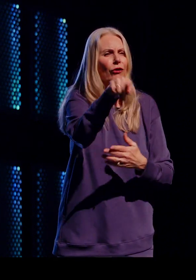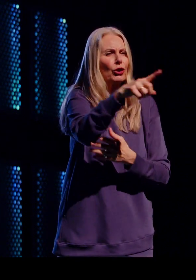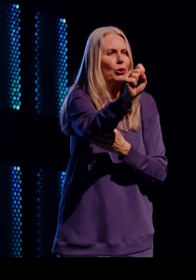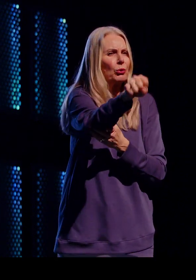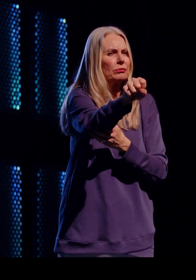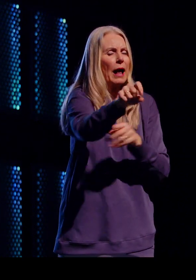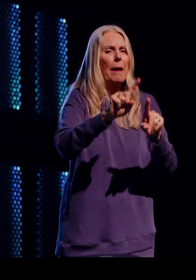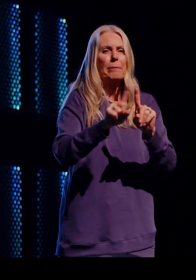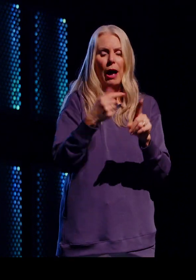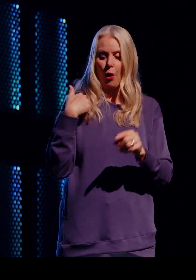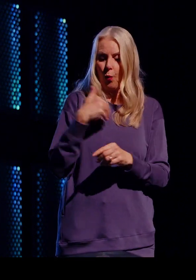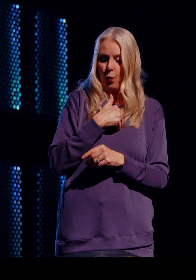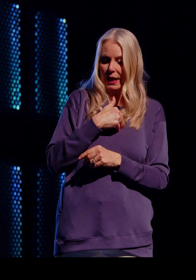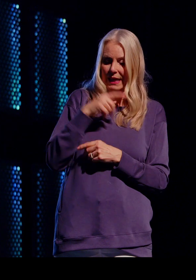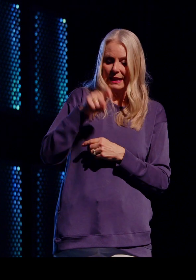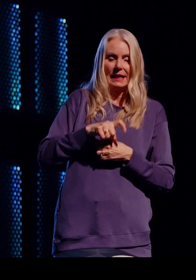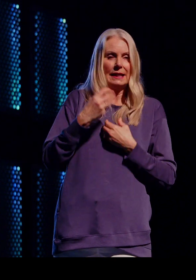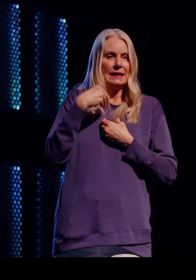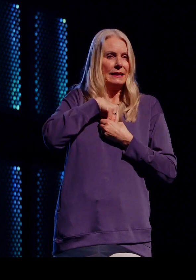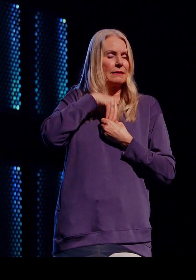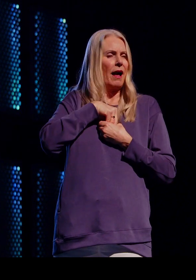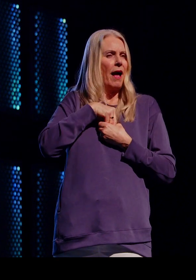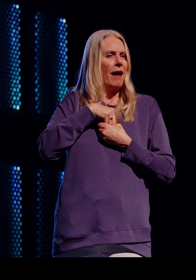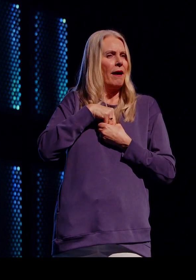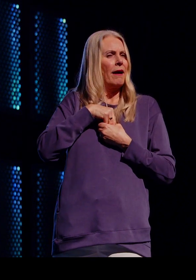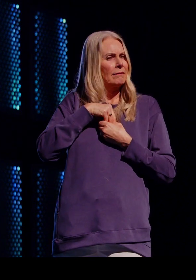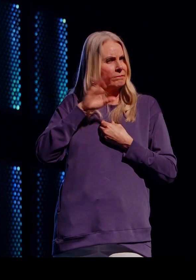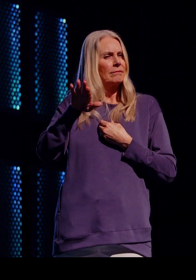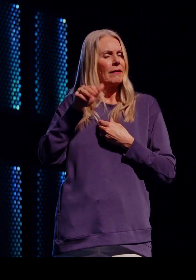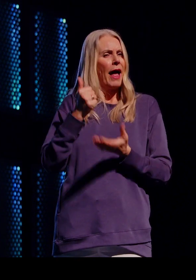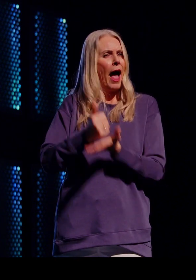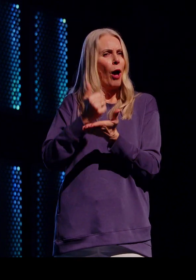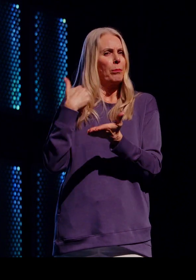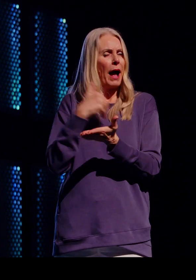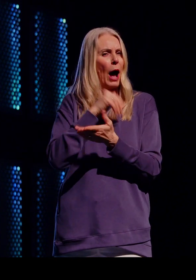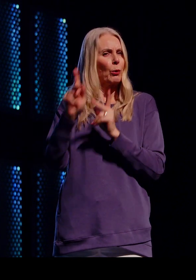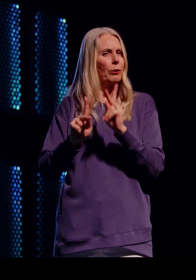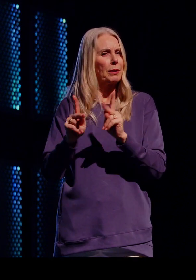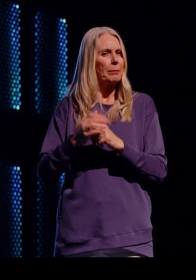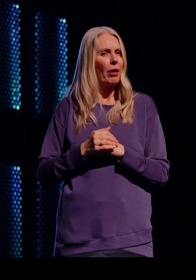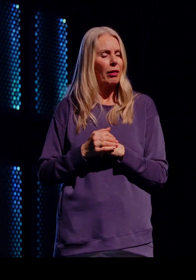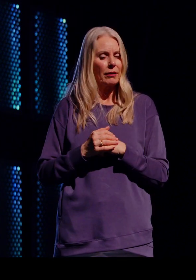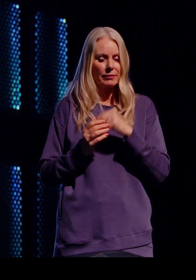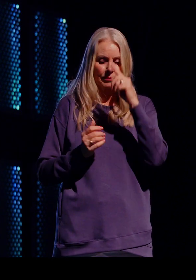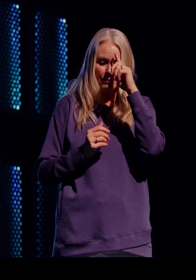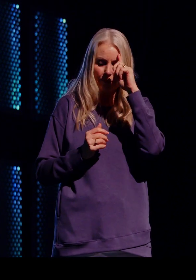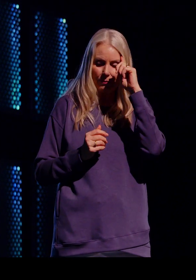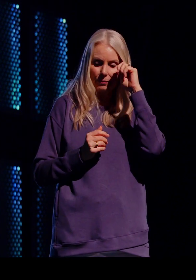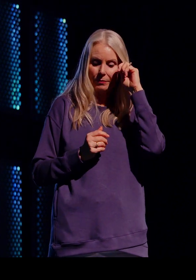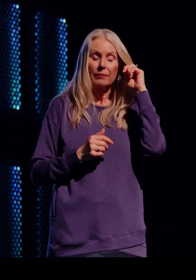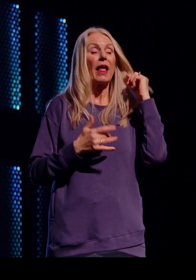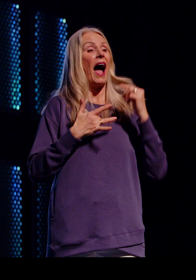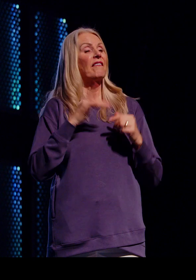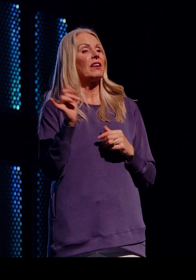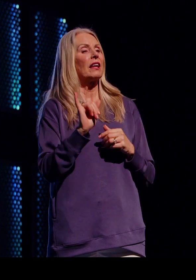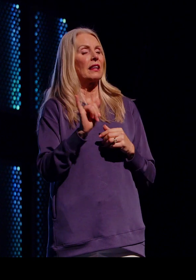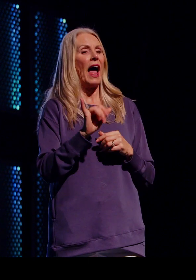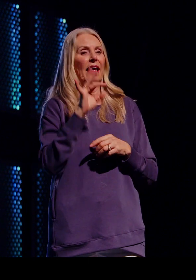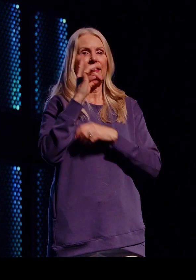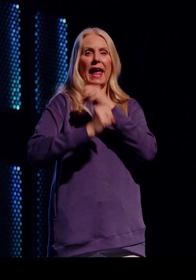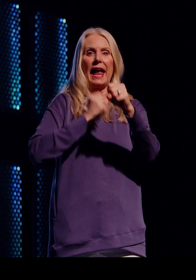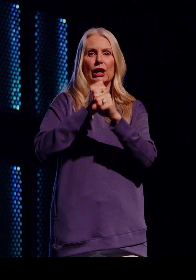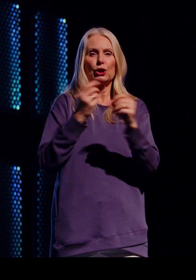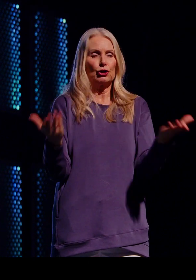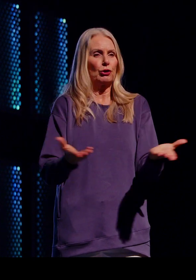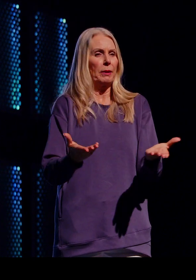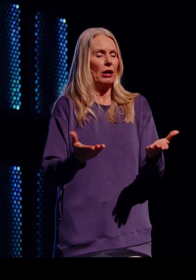you initiated something within us. Hey, let's help our own people. I feel like the 8 years that you've done here has been this